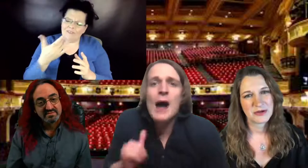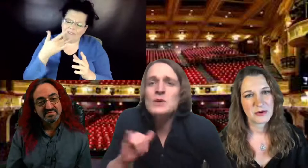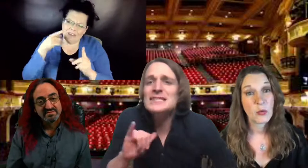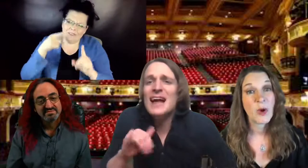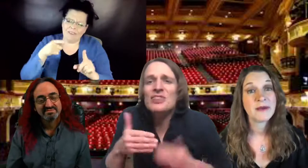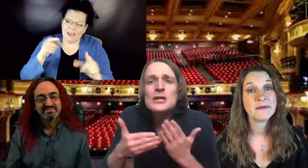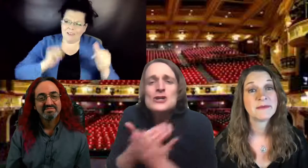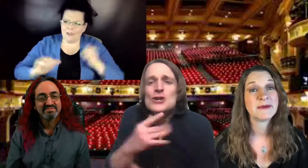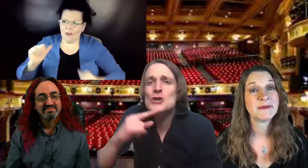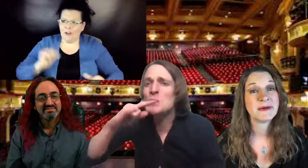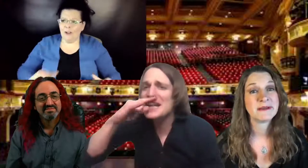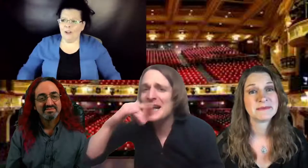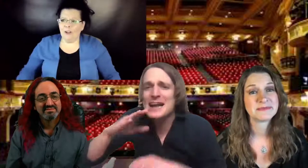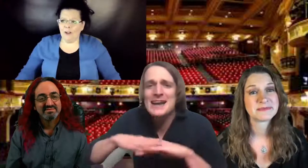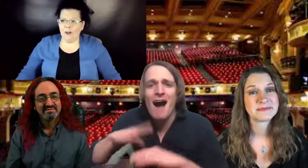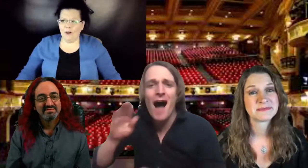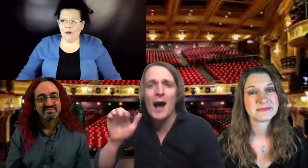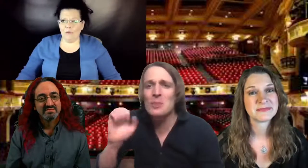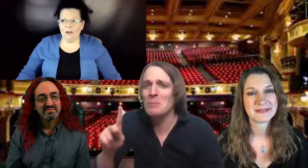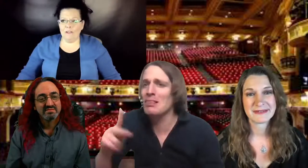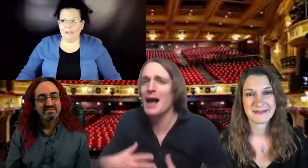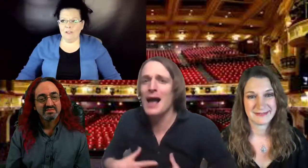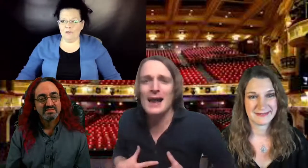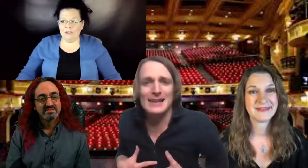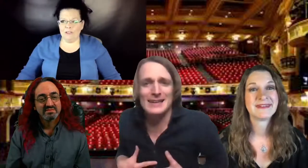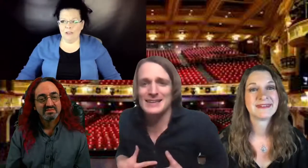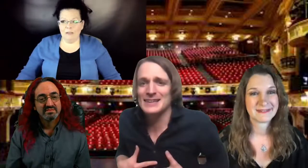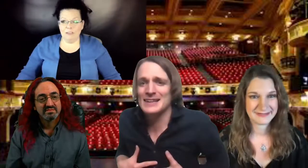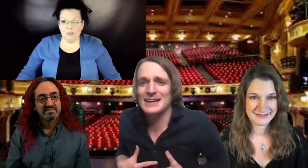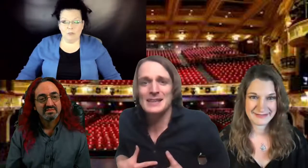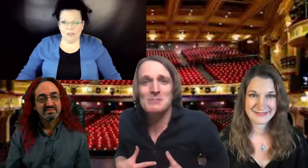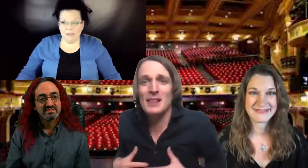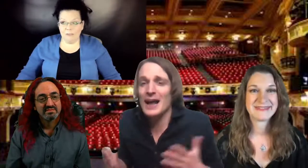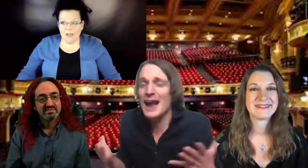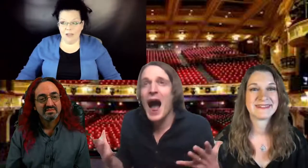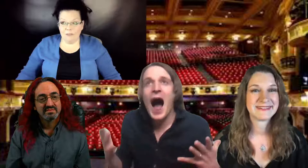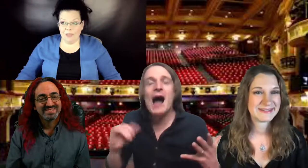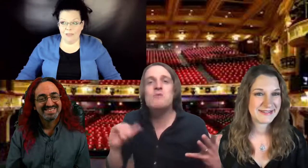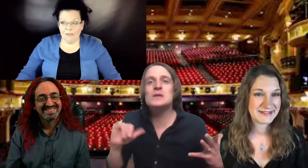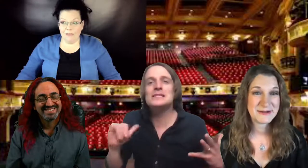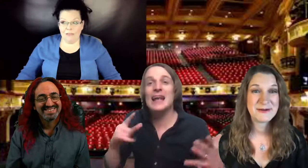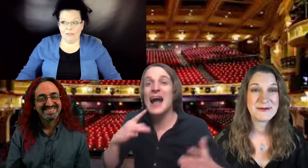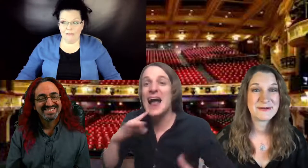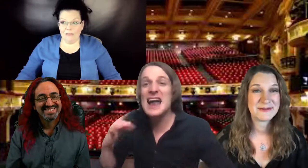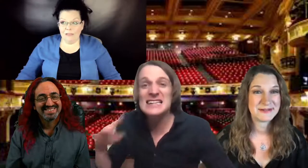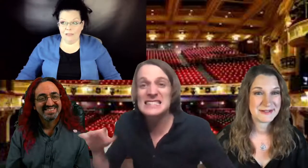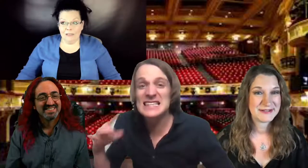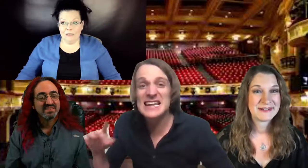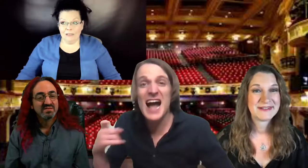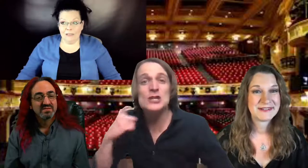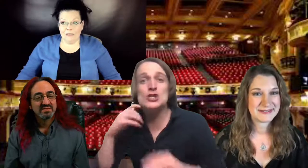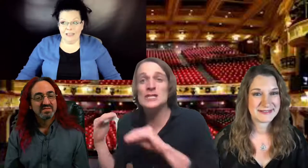fun show. What? Oh, well, like new kids. I was a new kid on the block with that. I know.